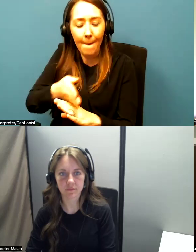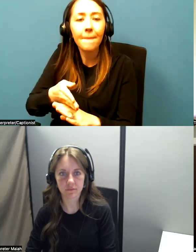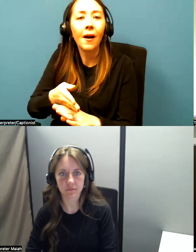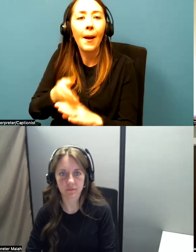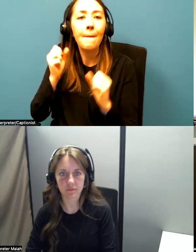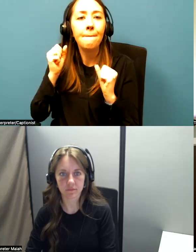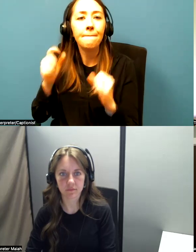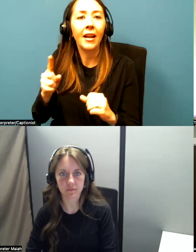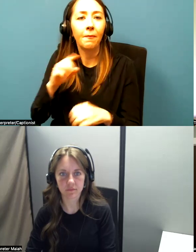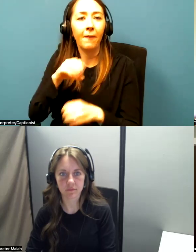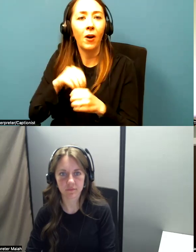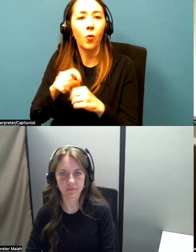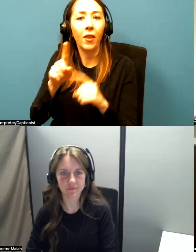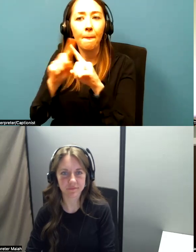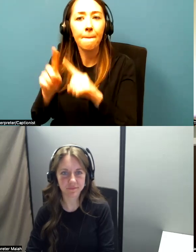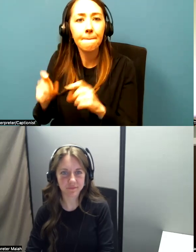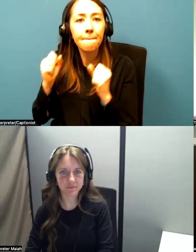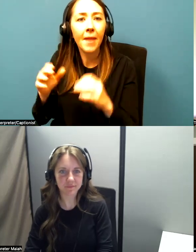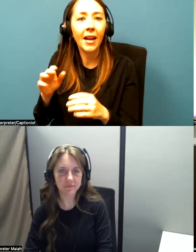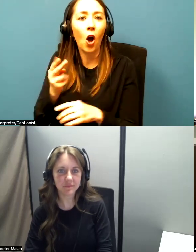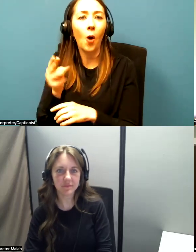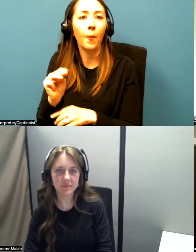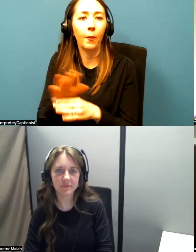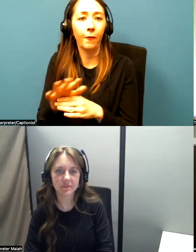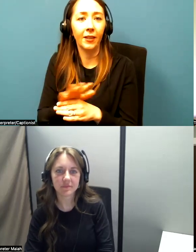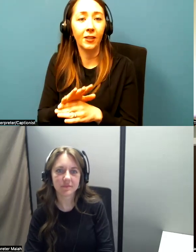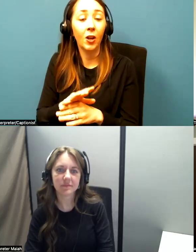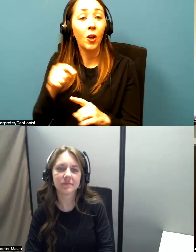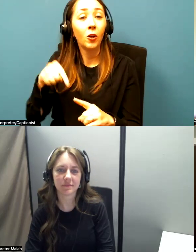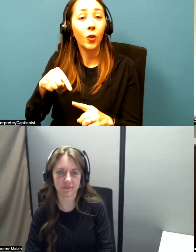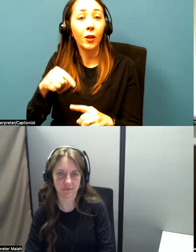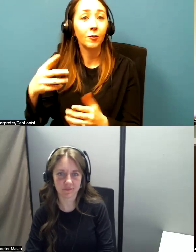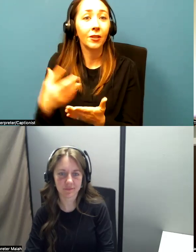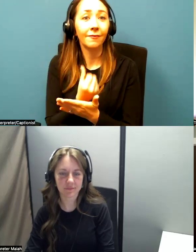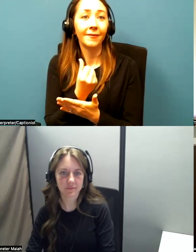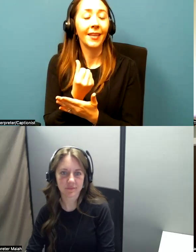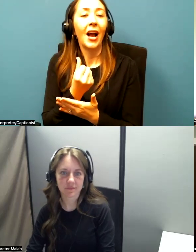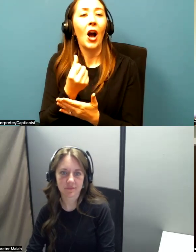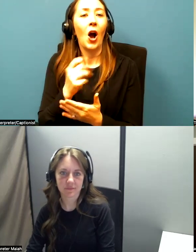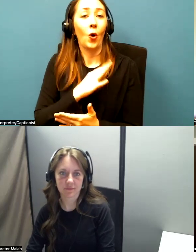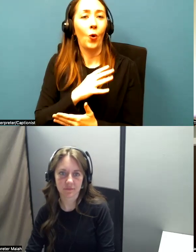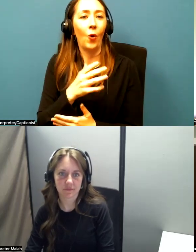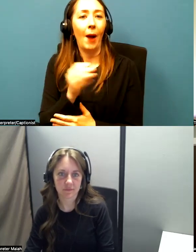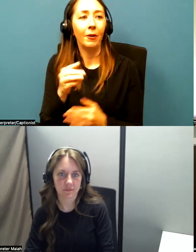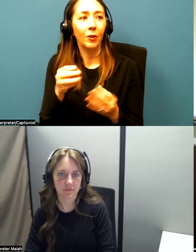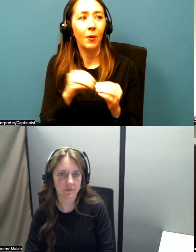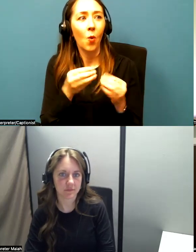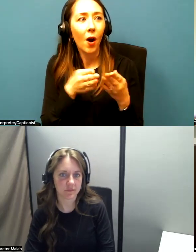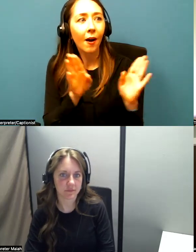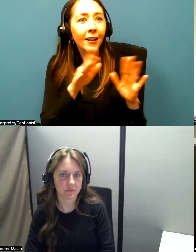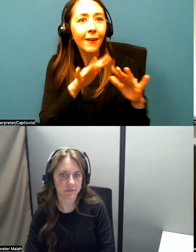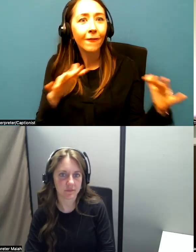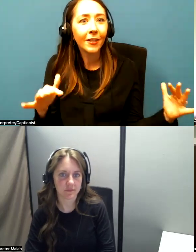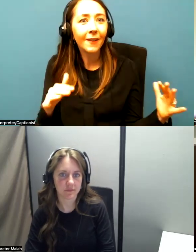multiple Hallmark movies. So this was a cool opportunity to kind of diversify that and get, yeah, some